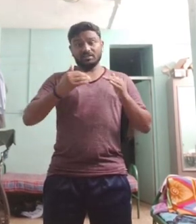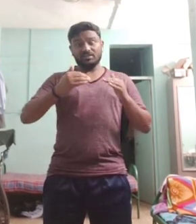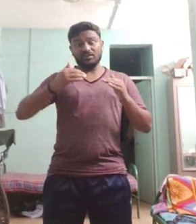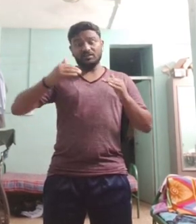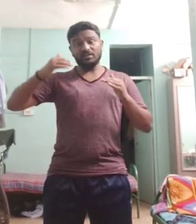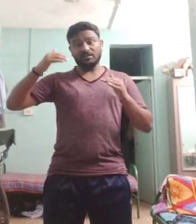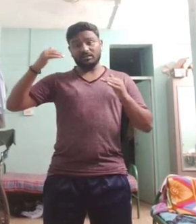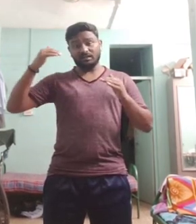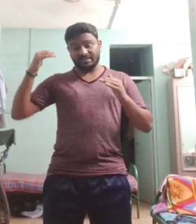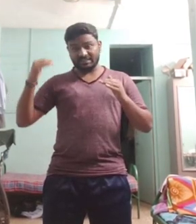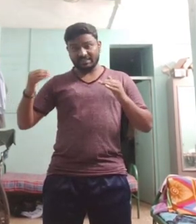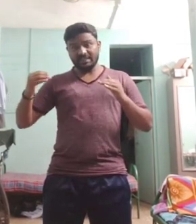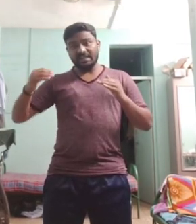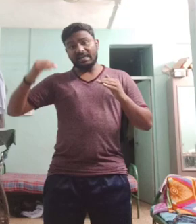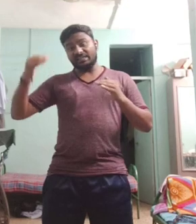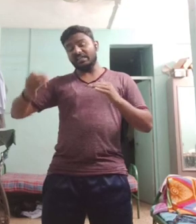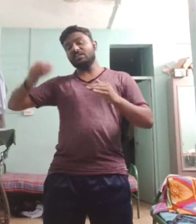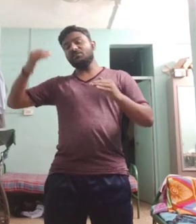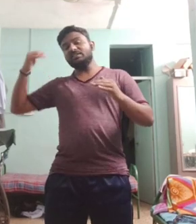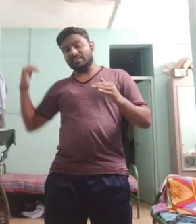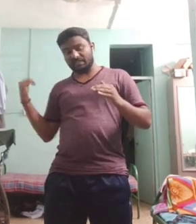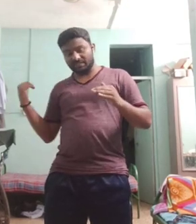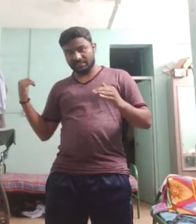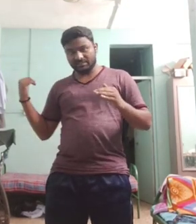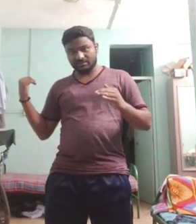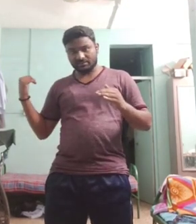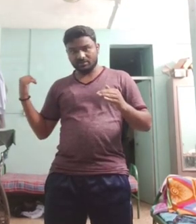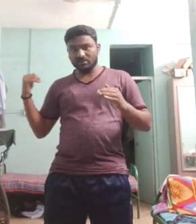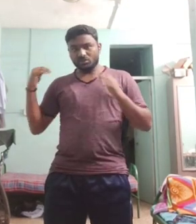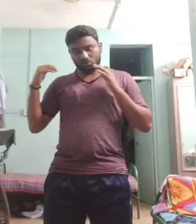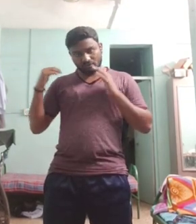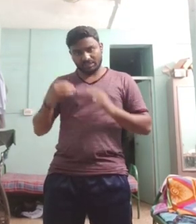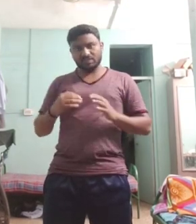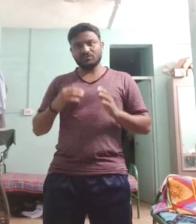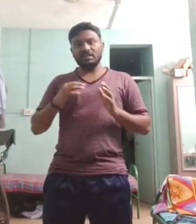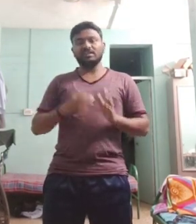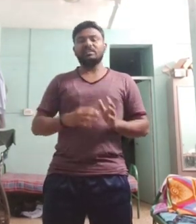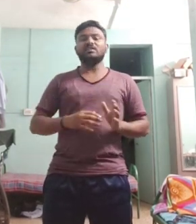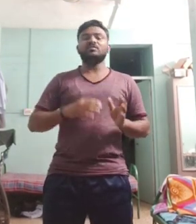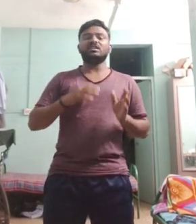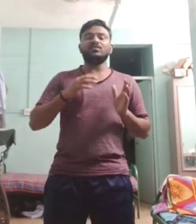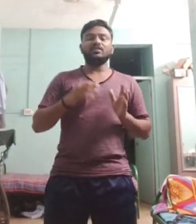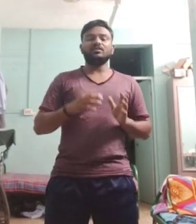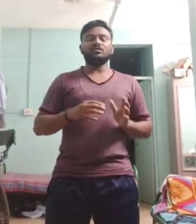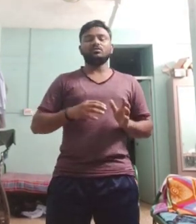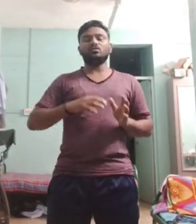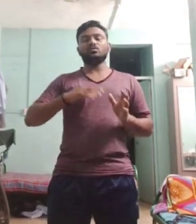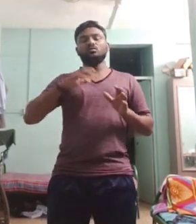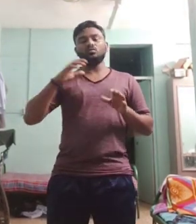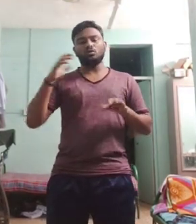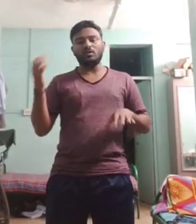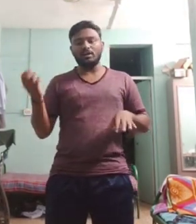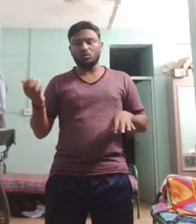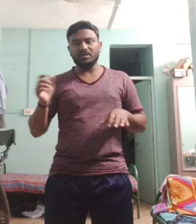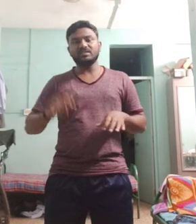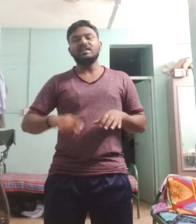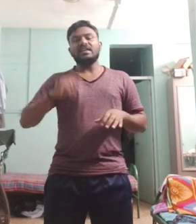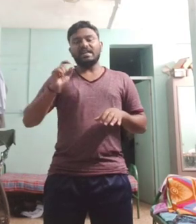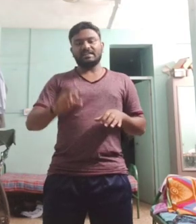it will exit, and then it will check condition. So that is why the name given to do while loop is